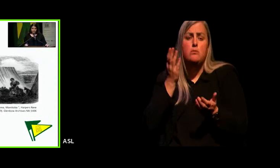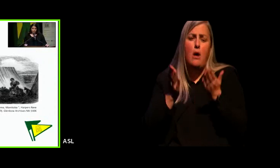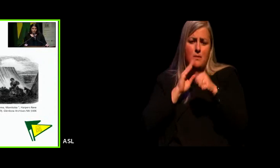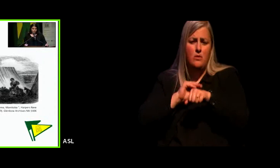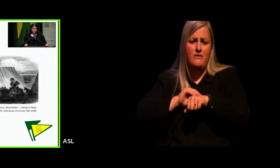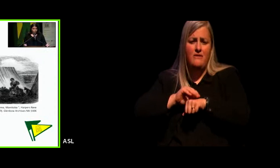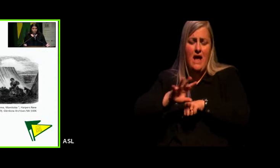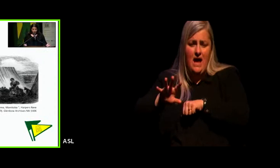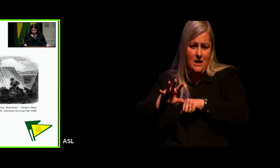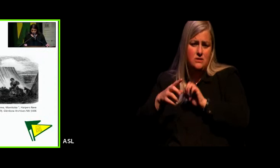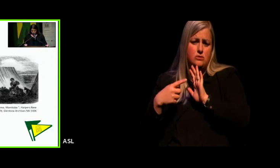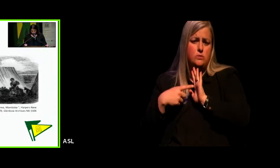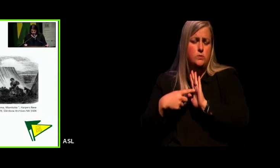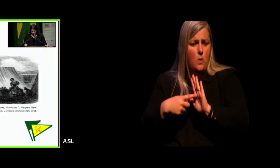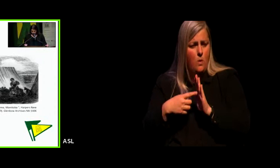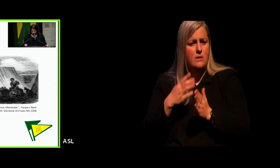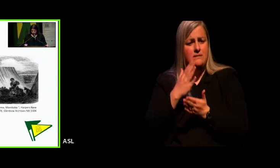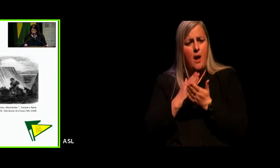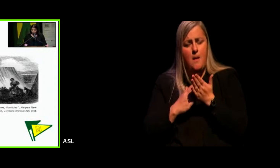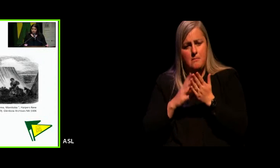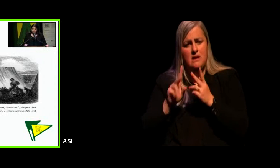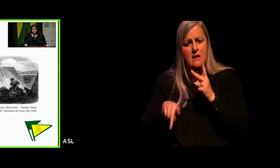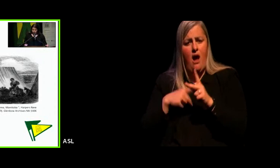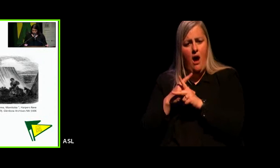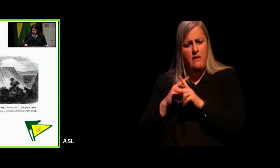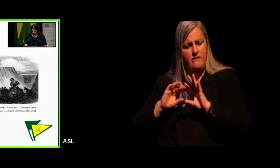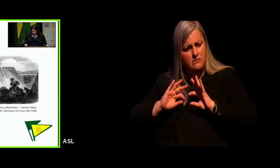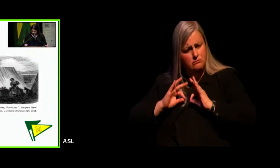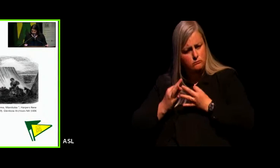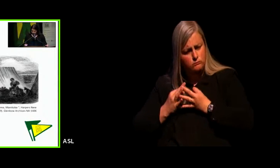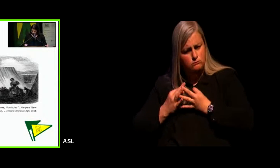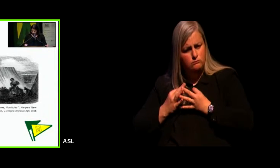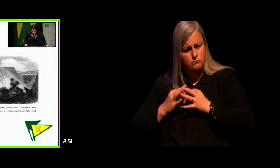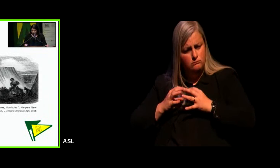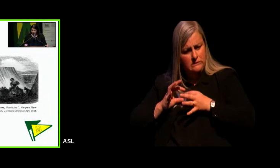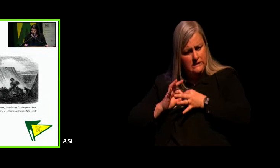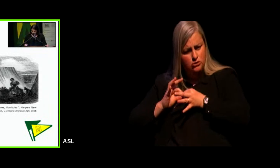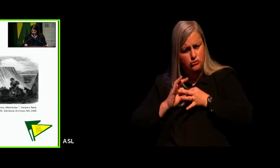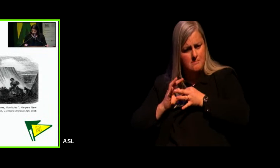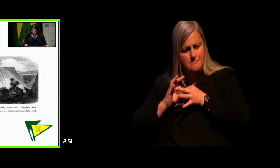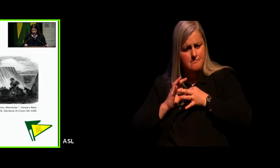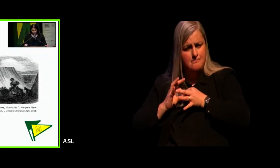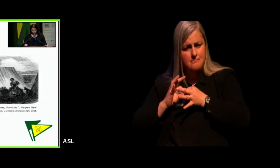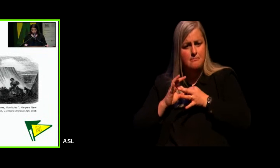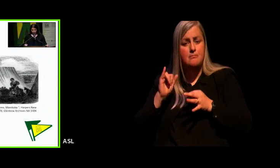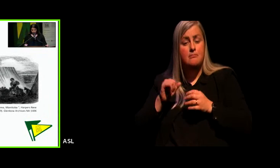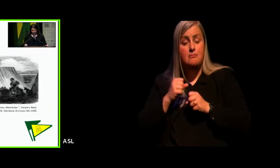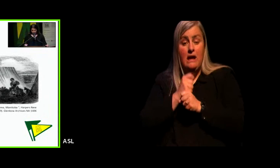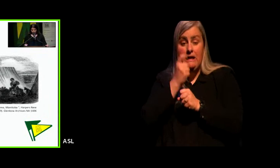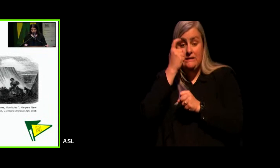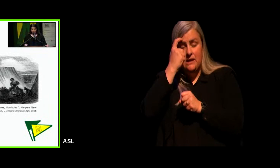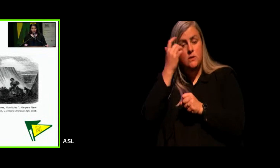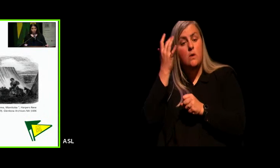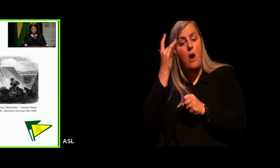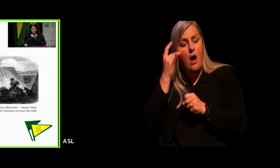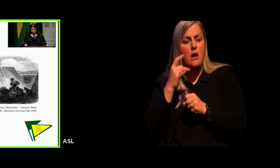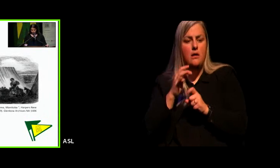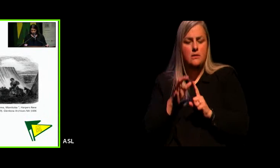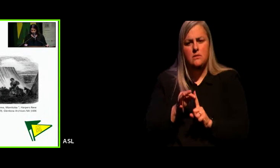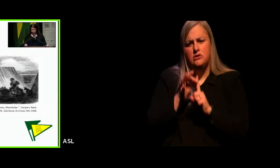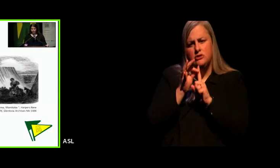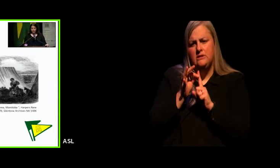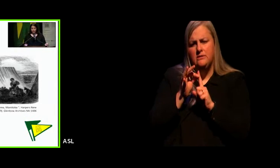probably, in fact, resemble some form of kinship. So this makes a lot of sense especially if we take into account the importance